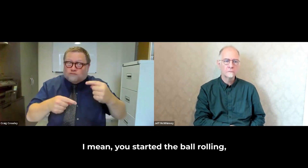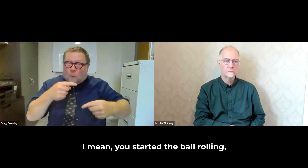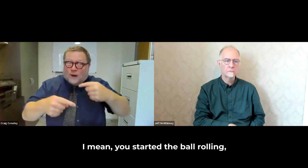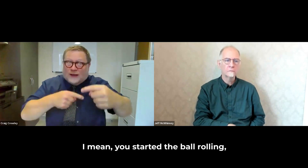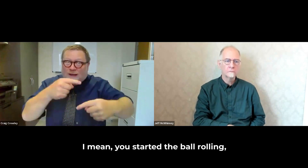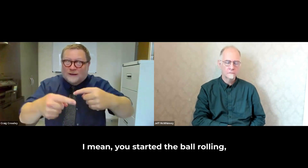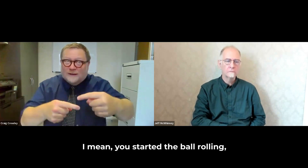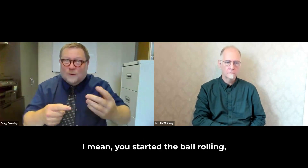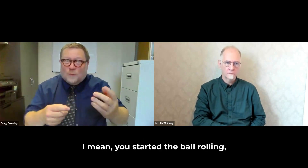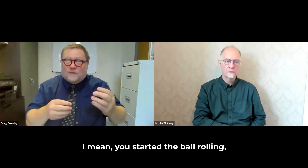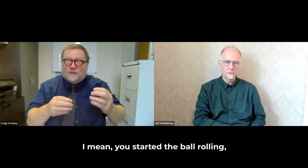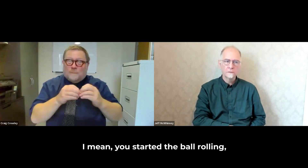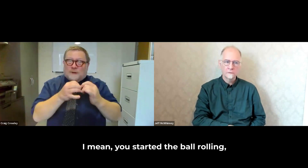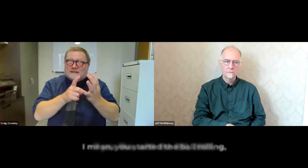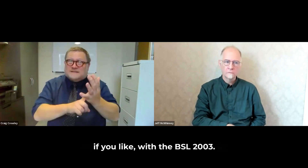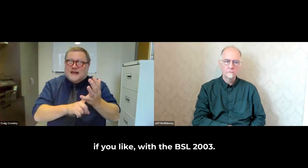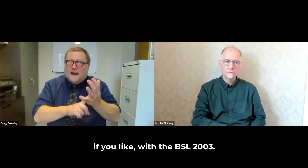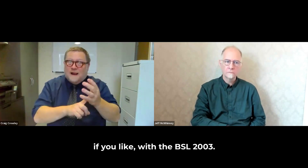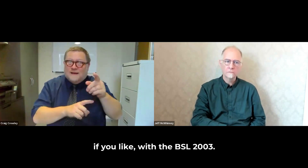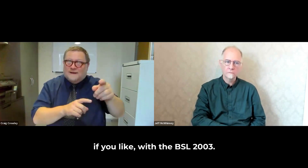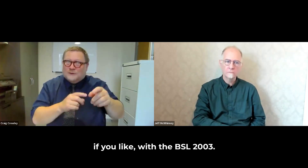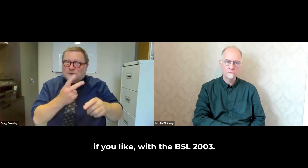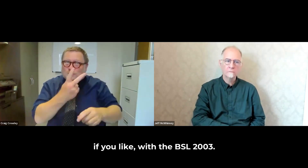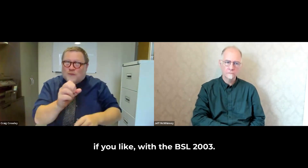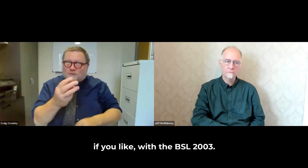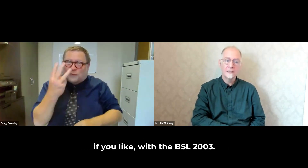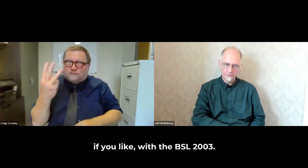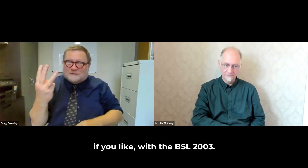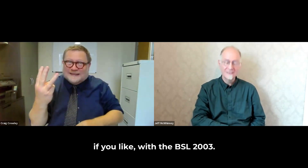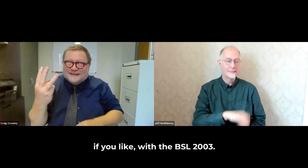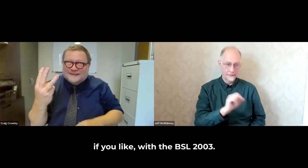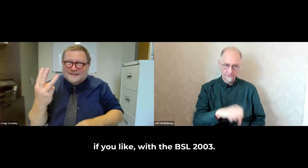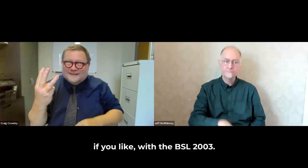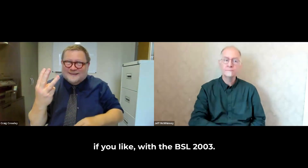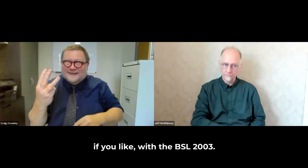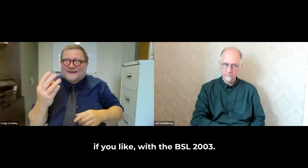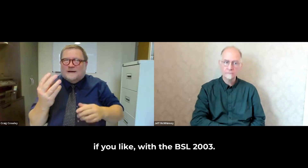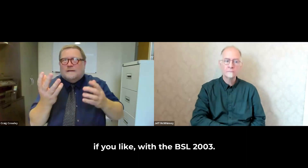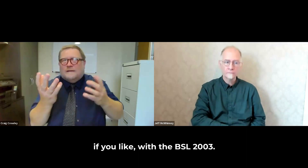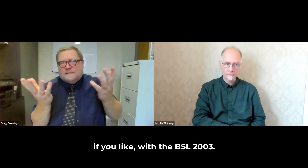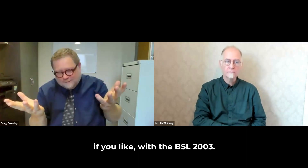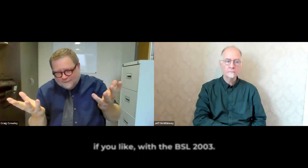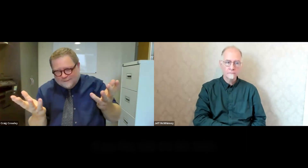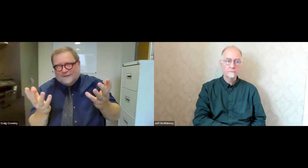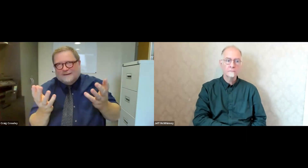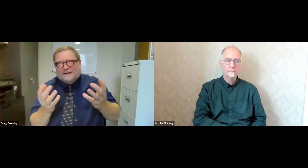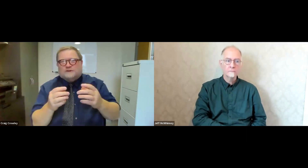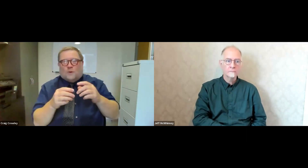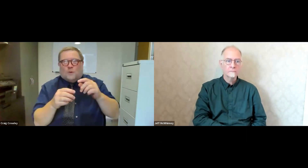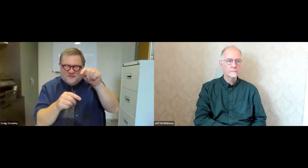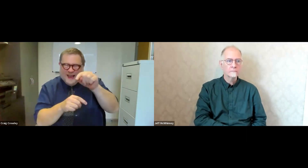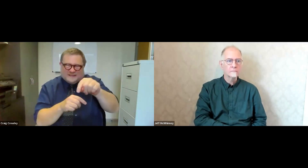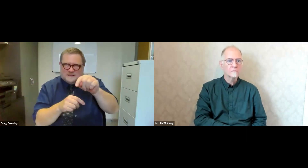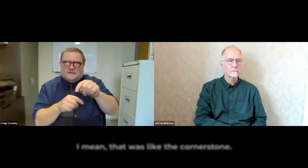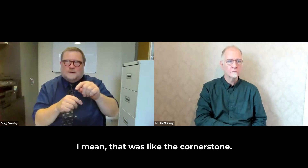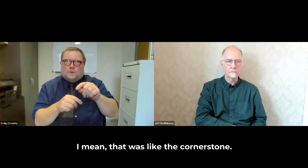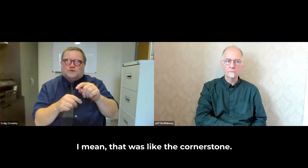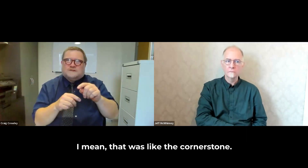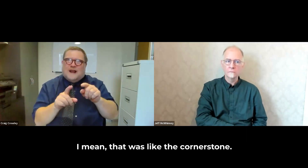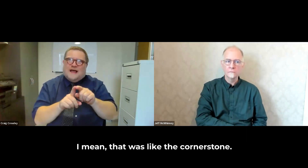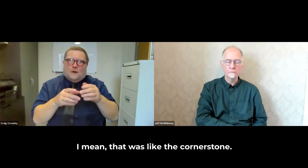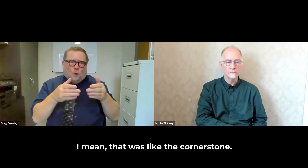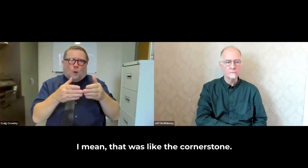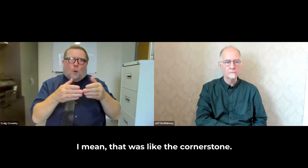I mean, you started the ball rolling, if you like, with the BSL 2003.